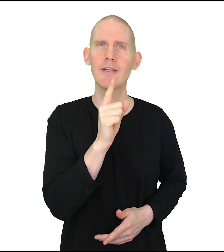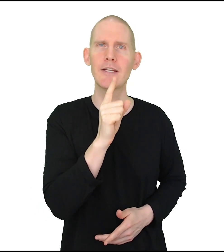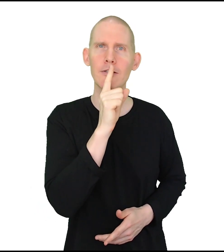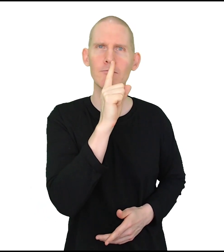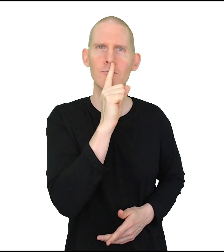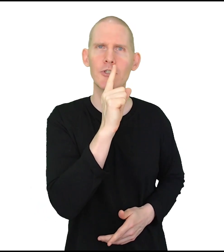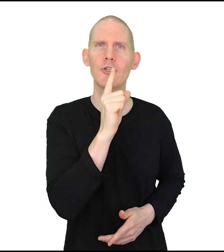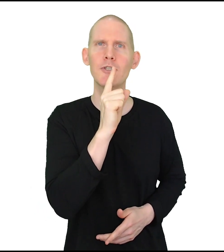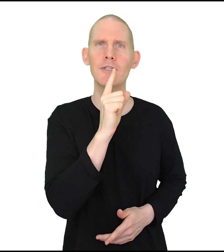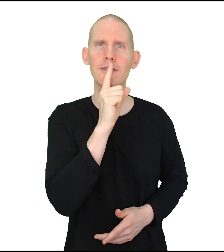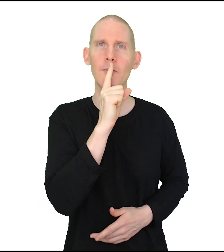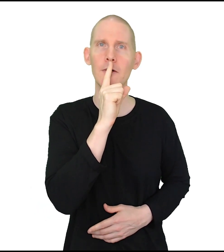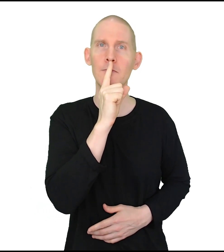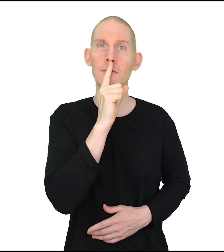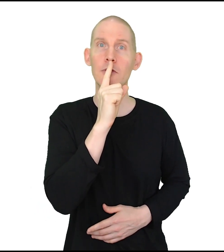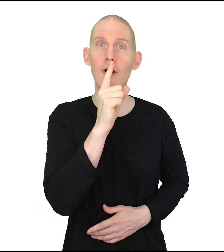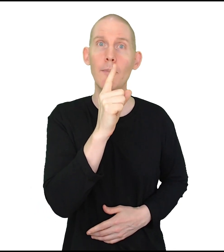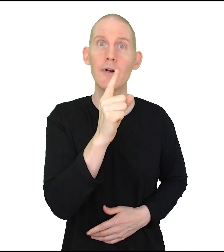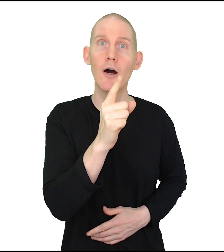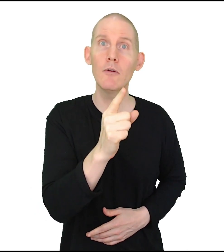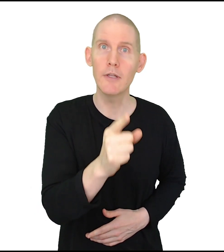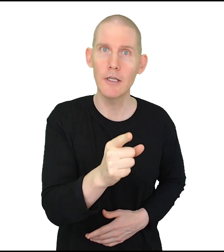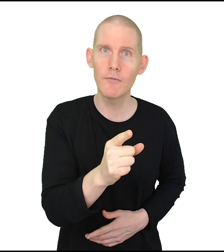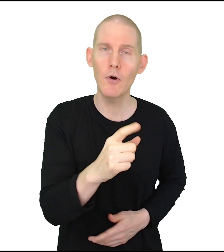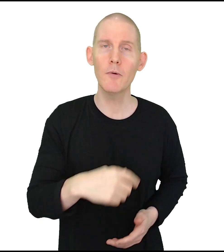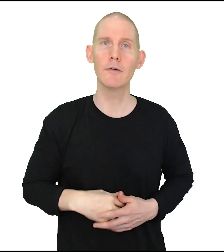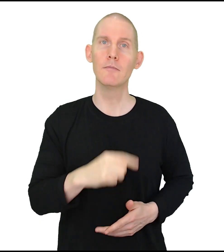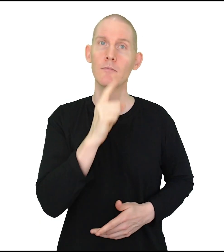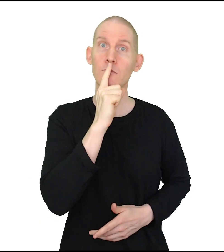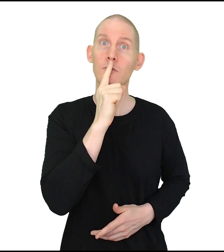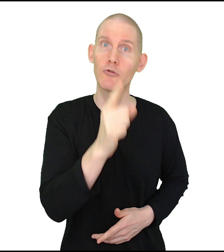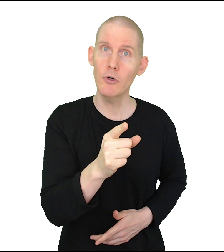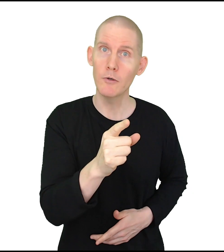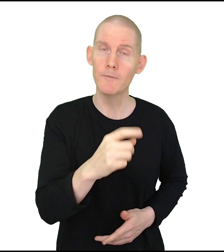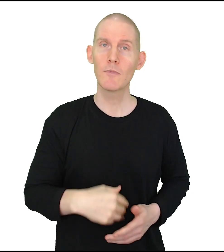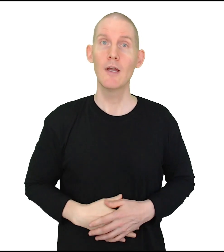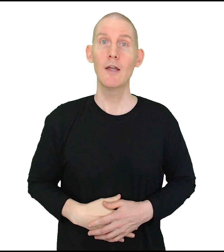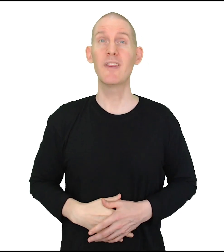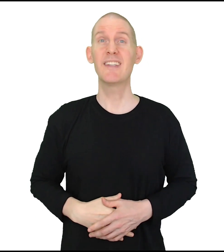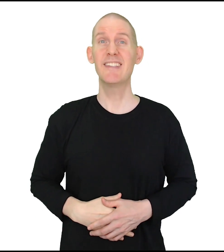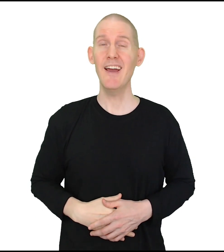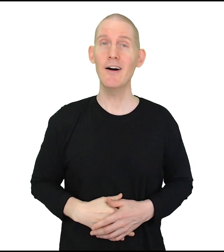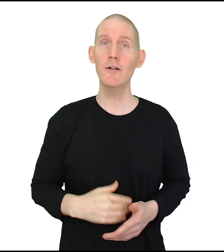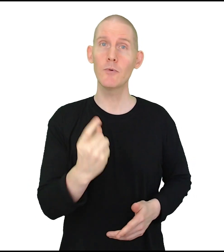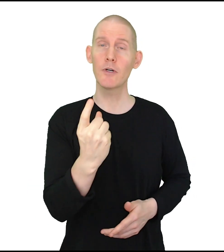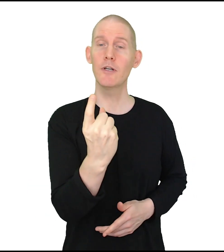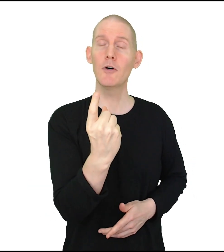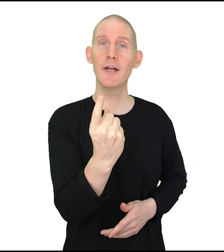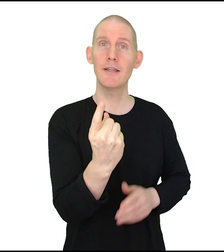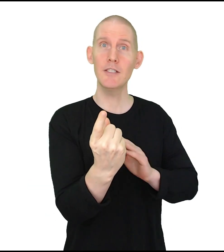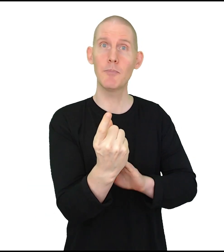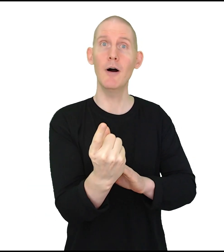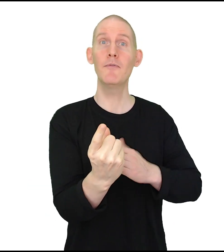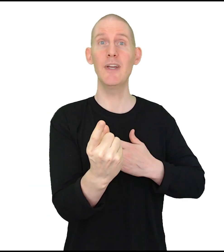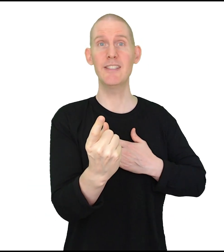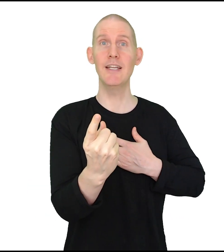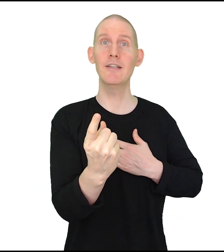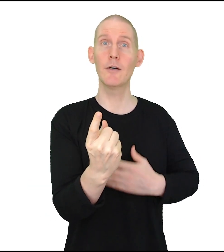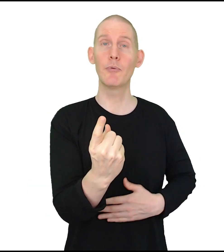you're shushing someone, drop it out, lean forward. True. With tell, we're going to go like this, palm facing in